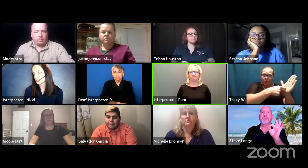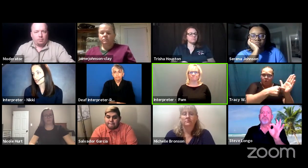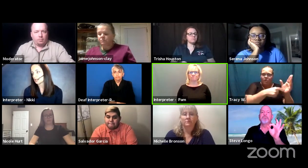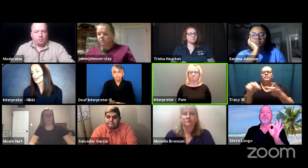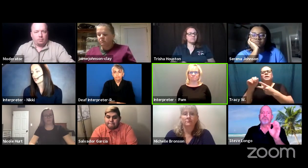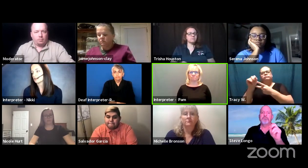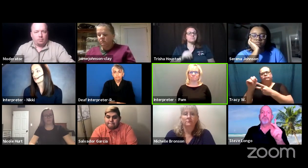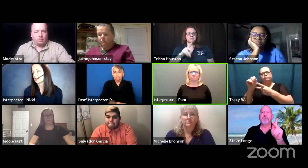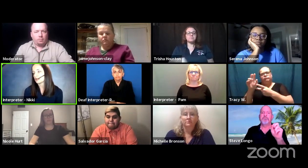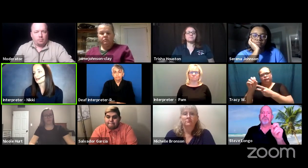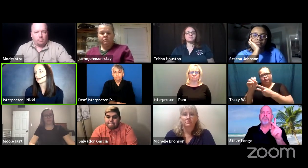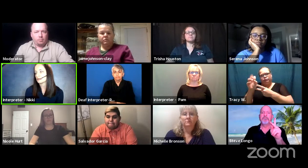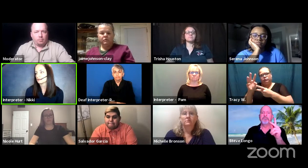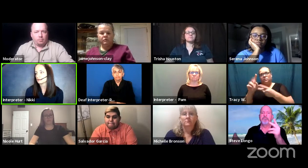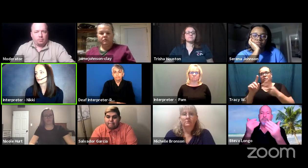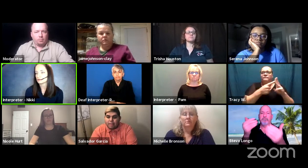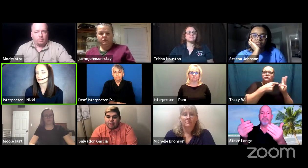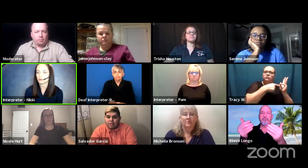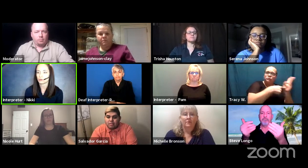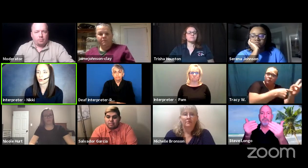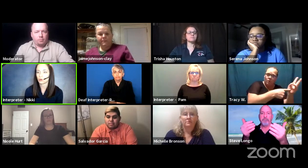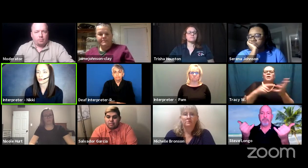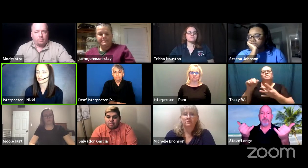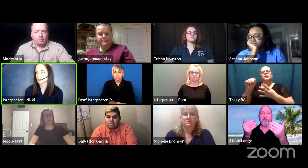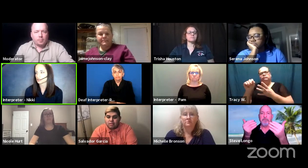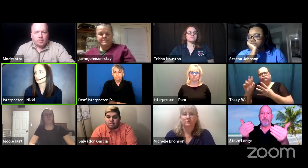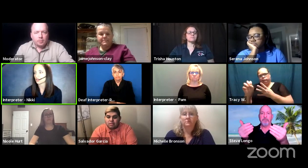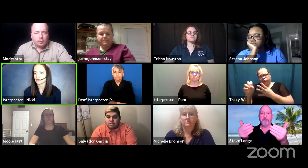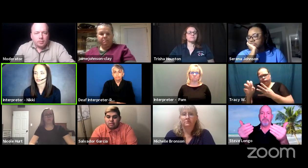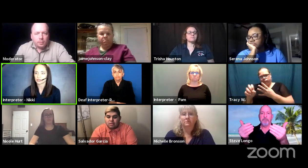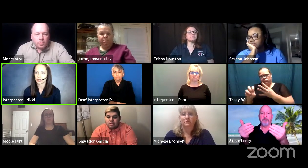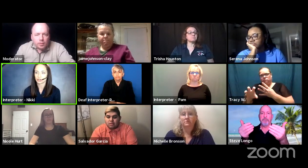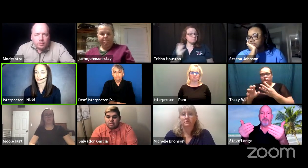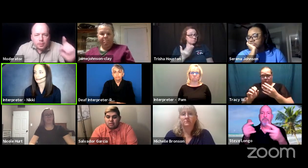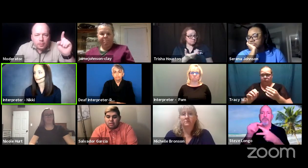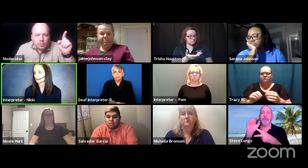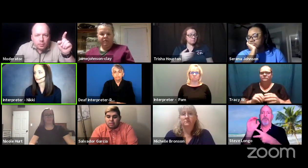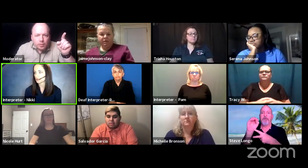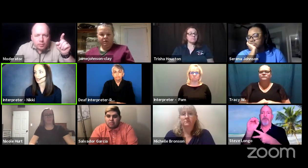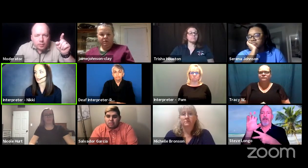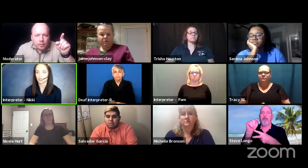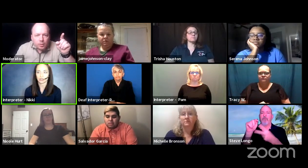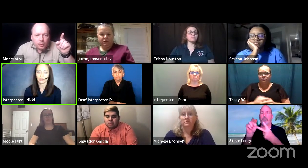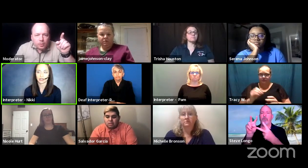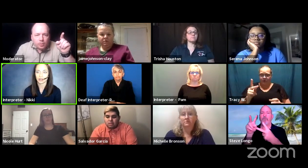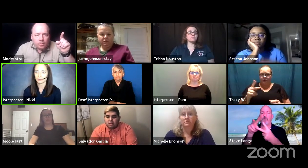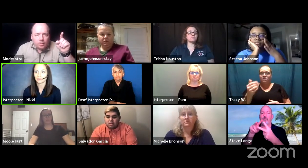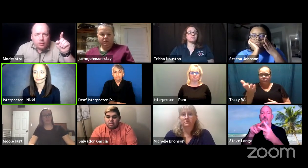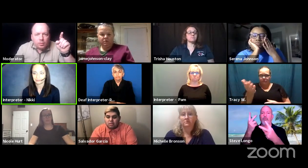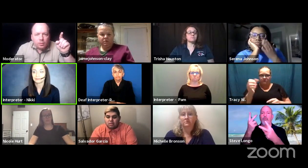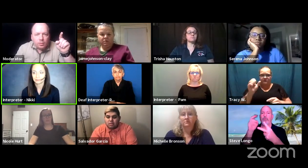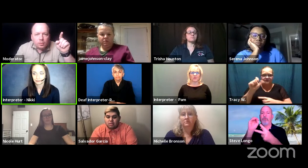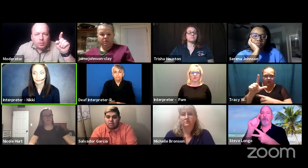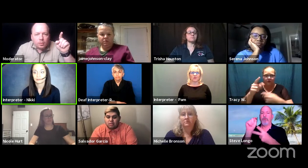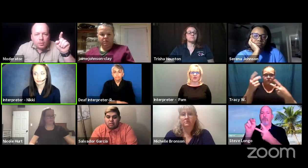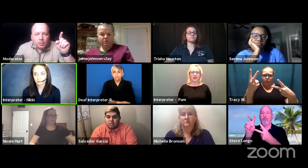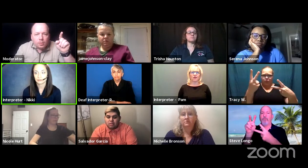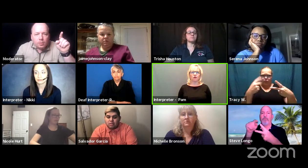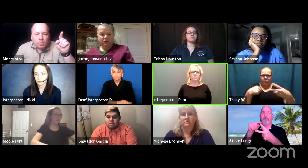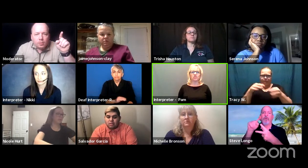screen and then hold the discussion for after the sharing. And we can go ahead now. And I'll be